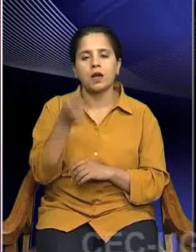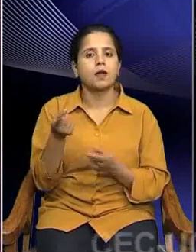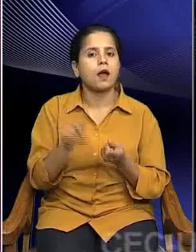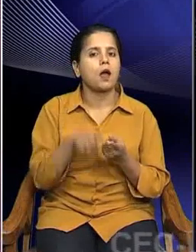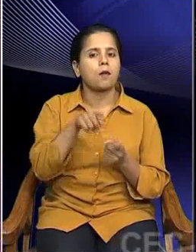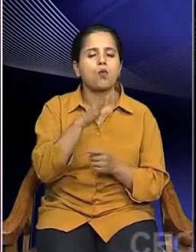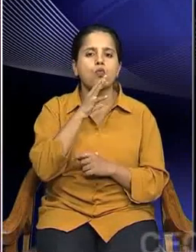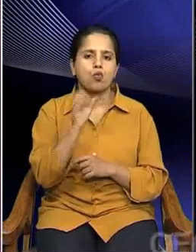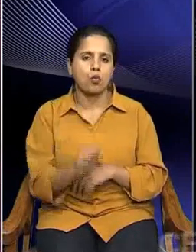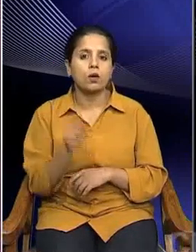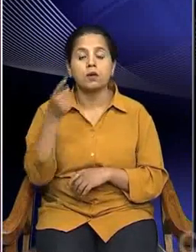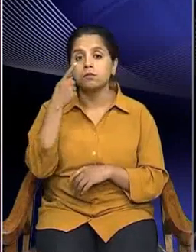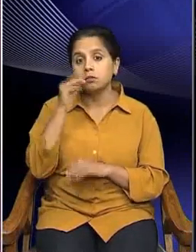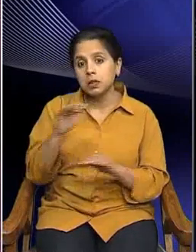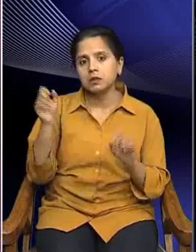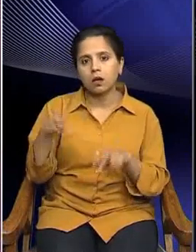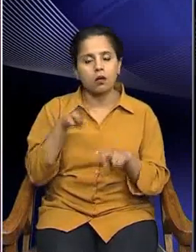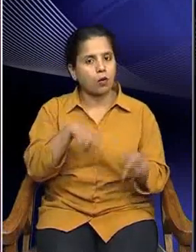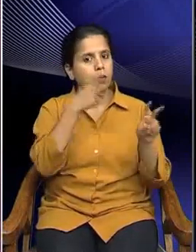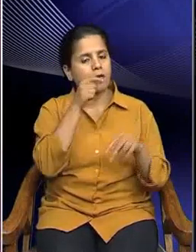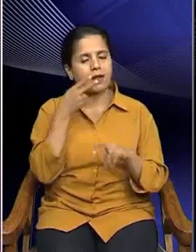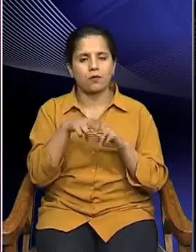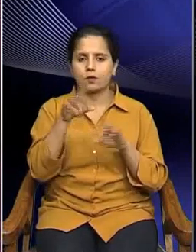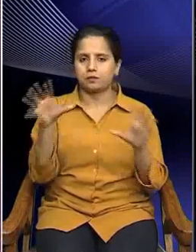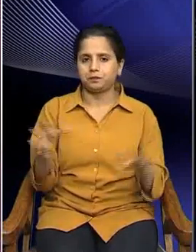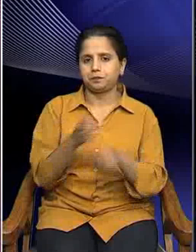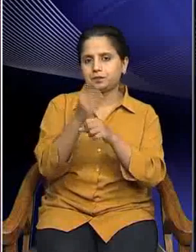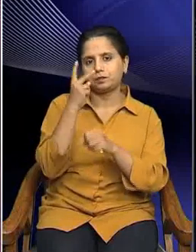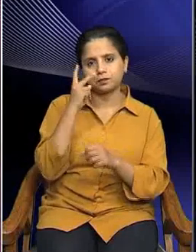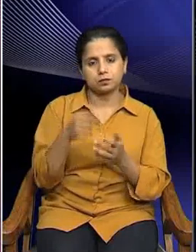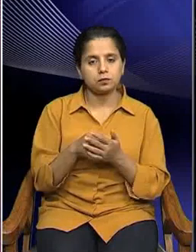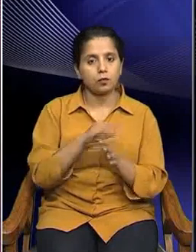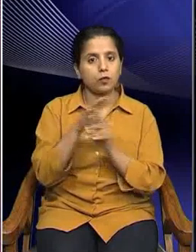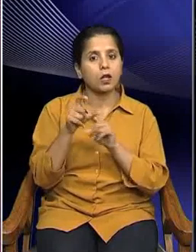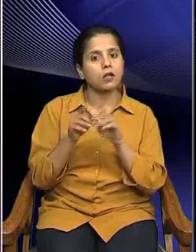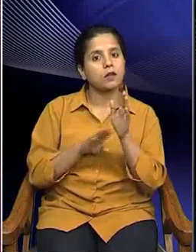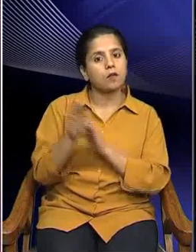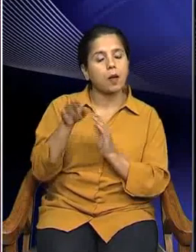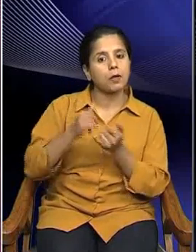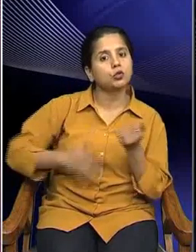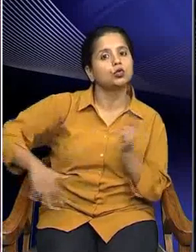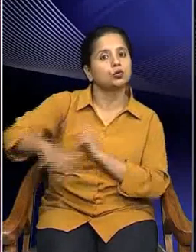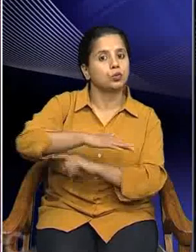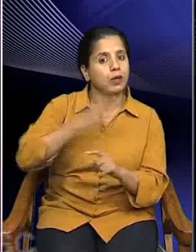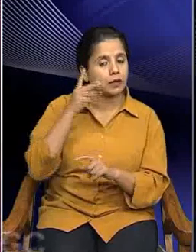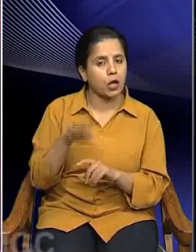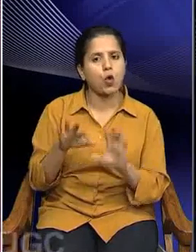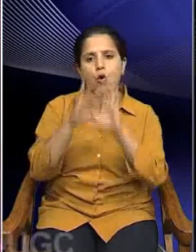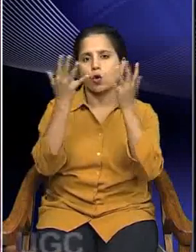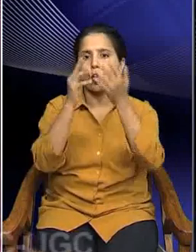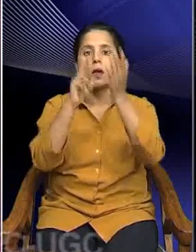can look after the parents. If you contrast this with these most developed society or post-industrial countries in the global